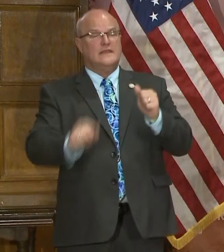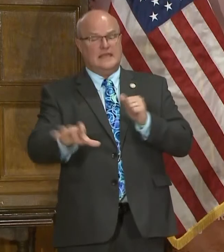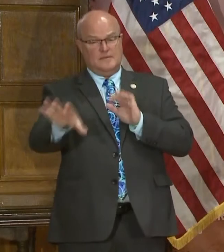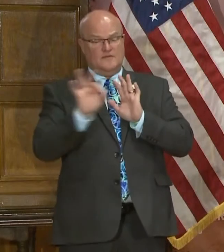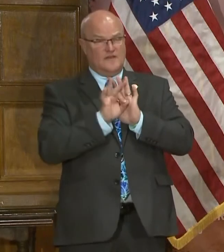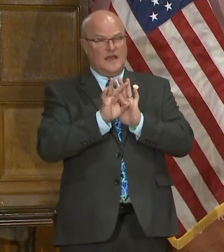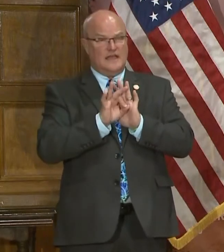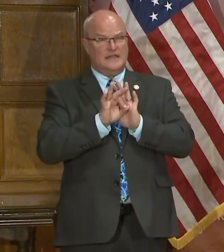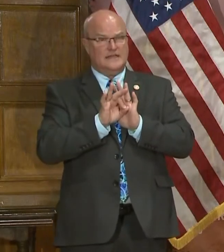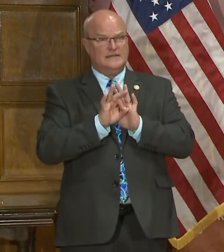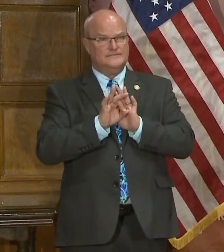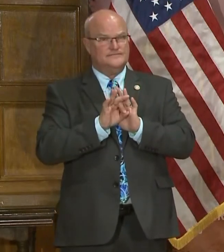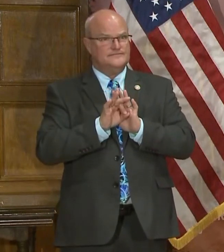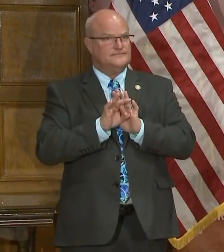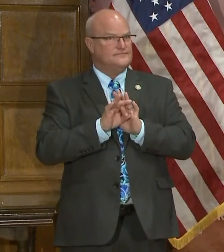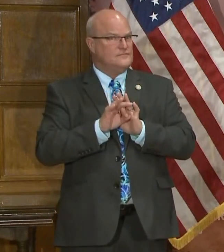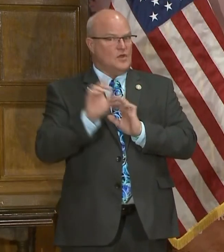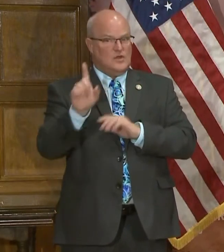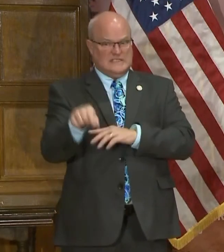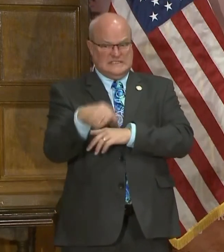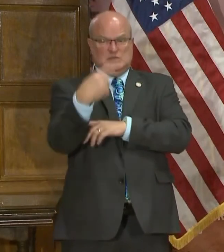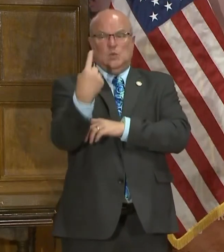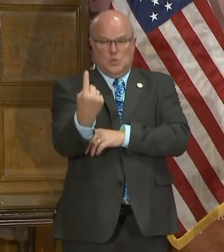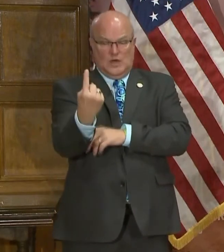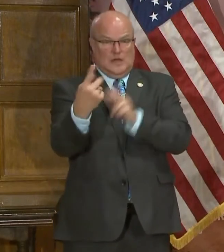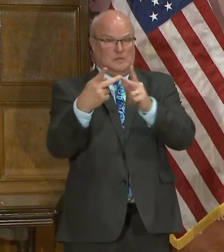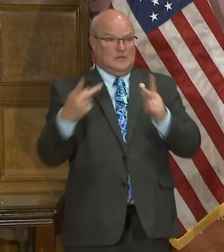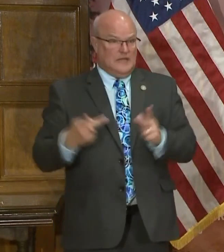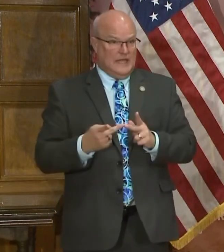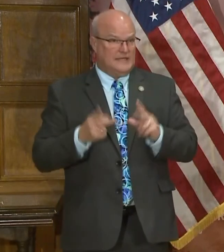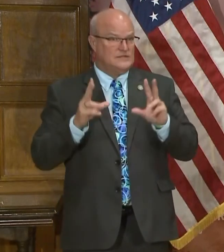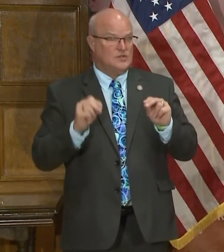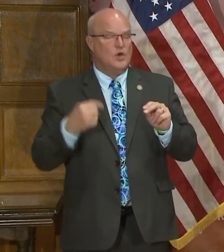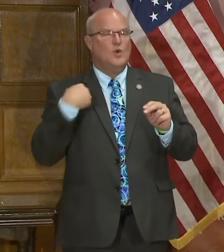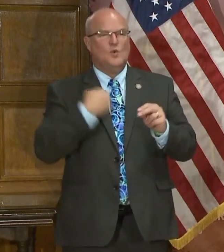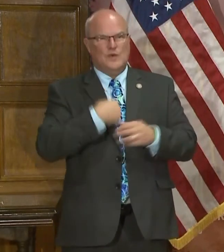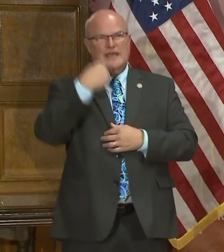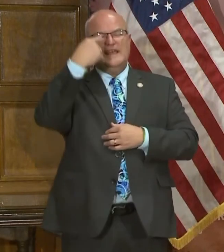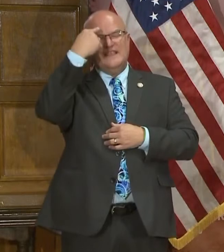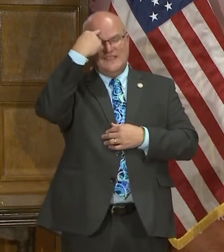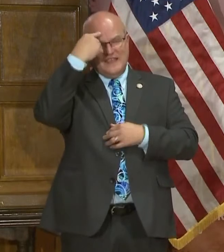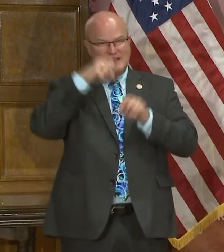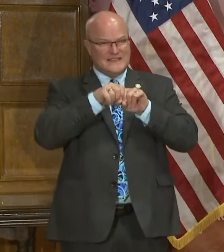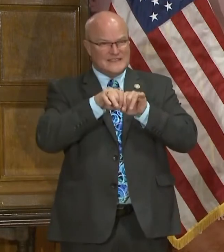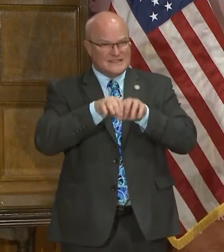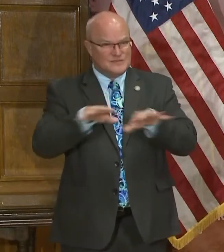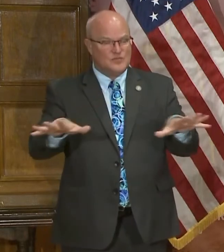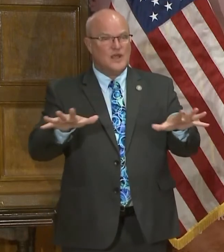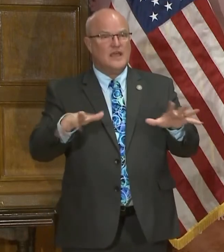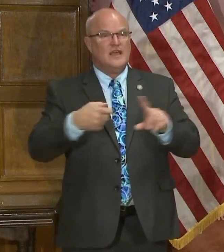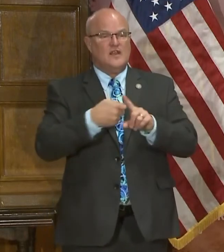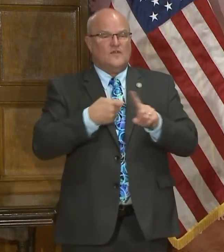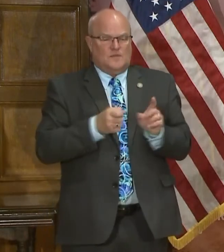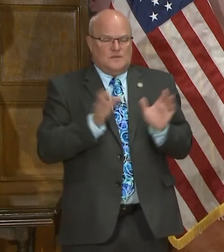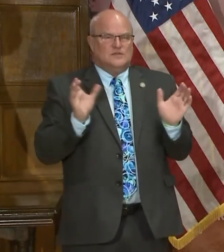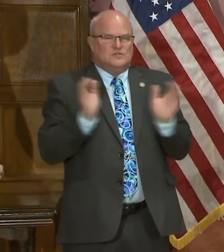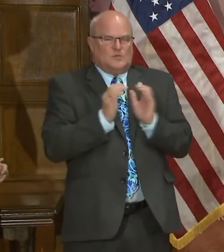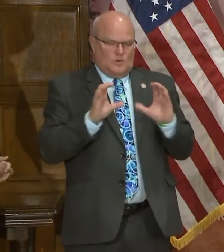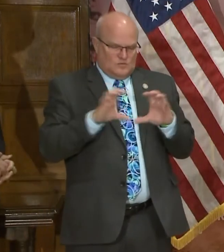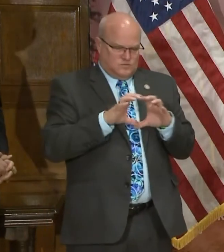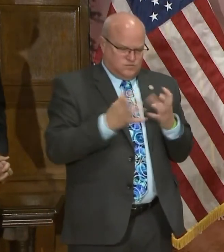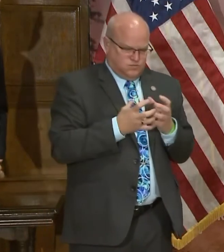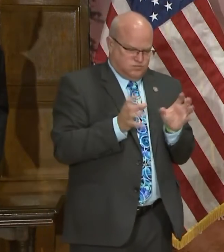this. We have not found any single point source. We continue to believe that this spread is coming primarily from small